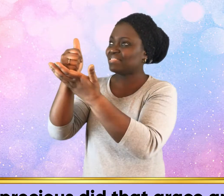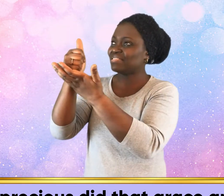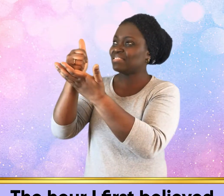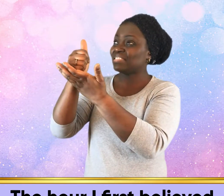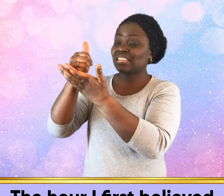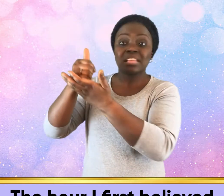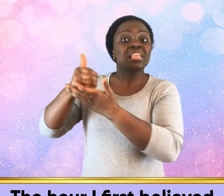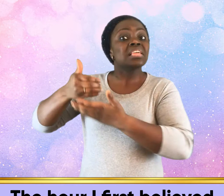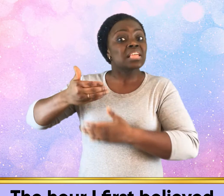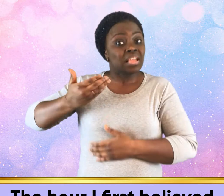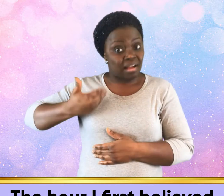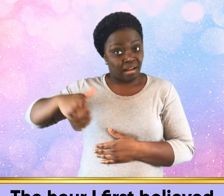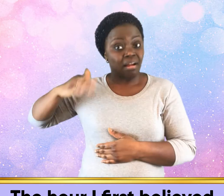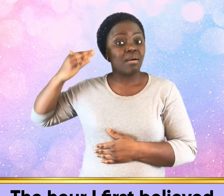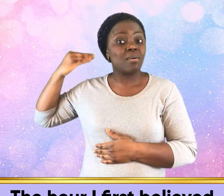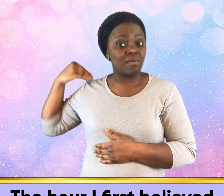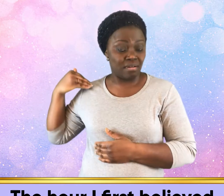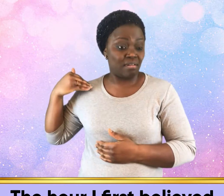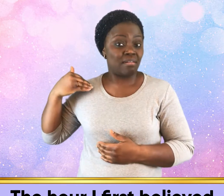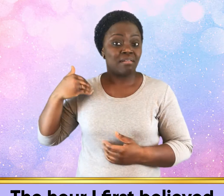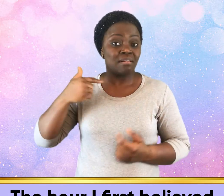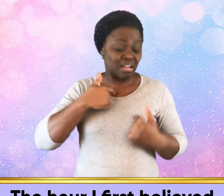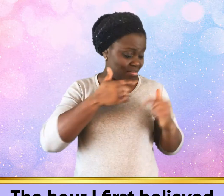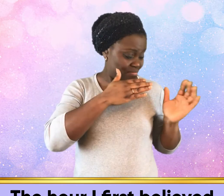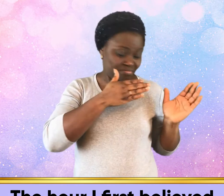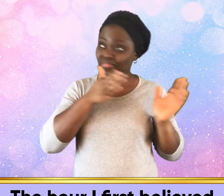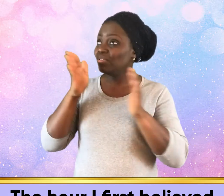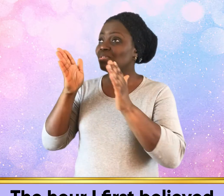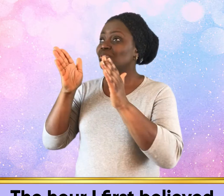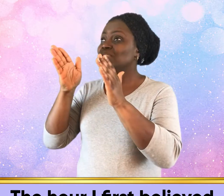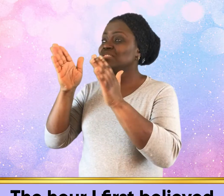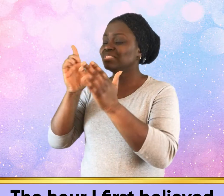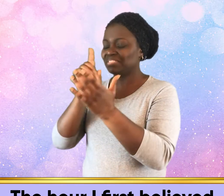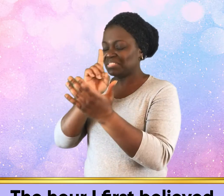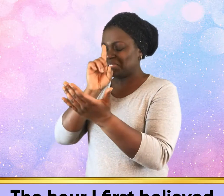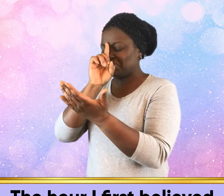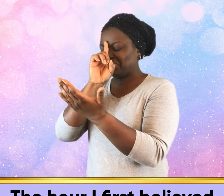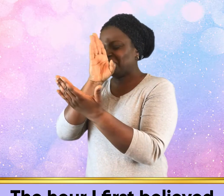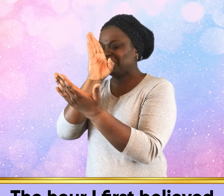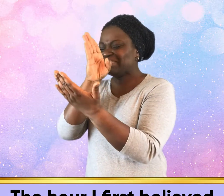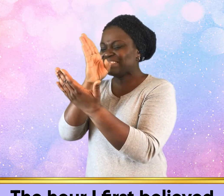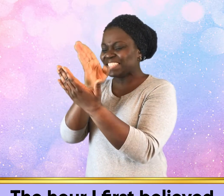The hour I first believed